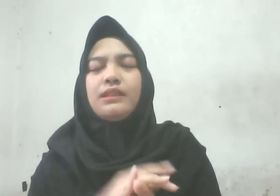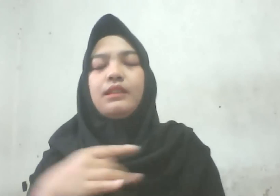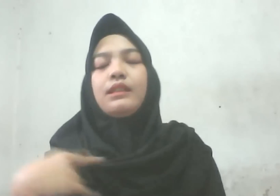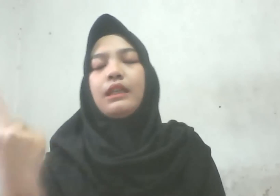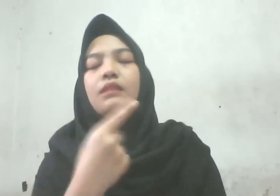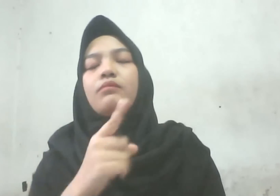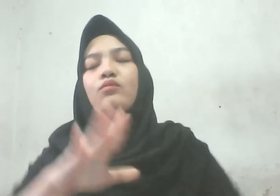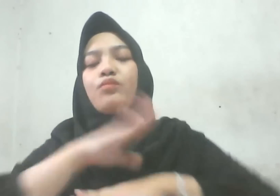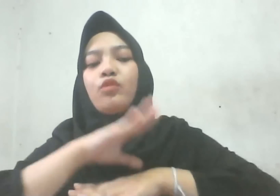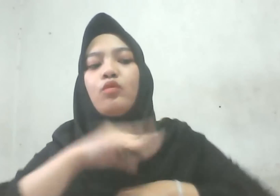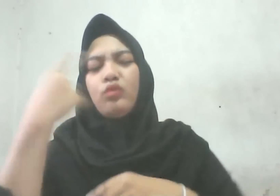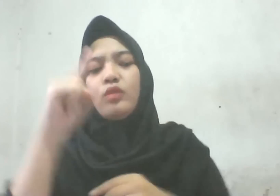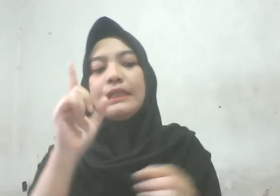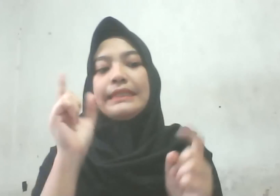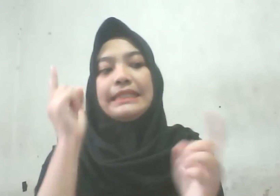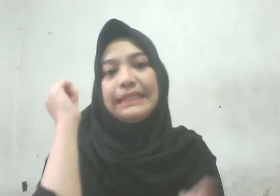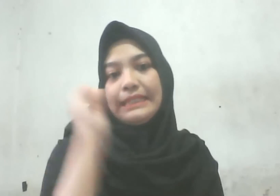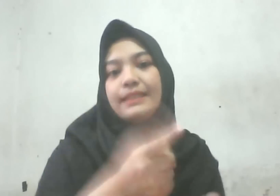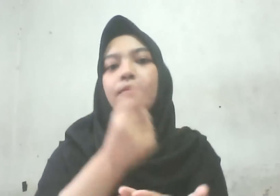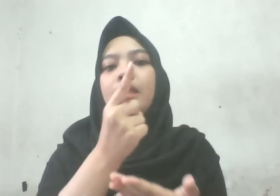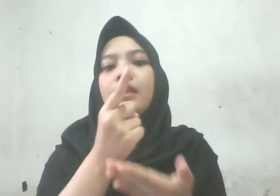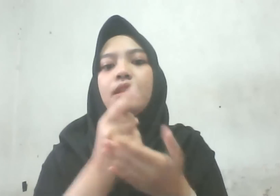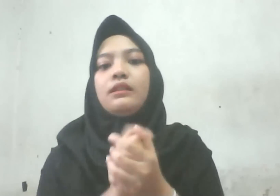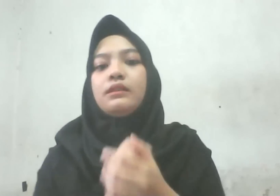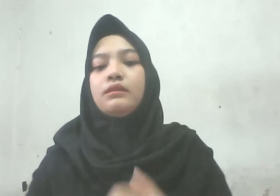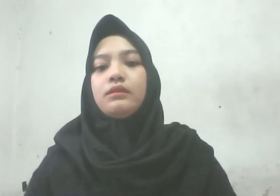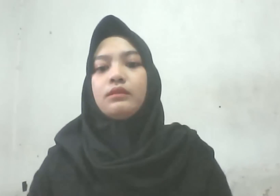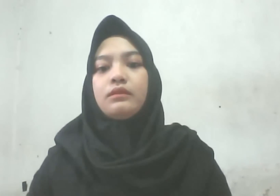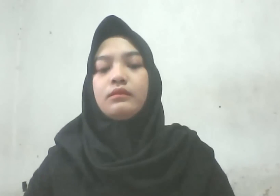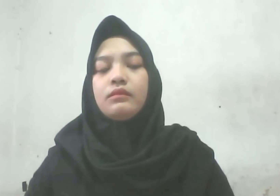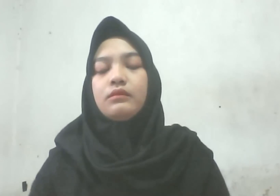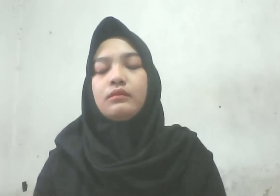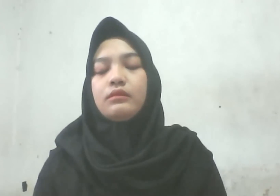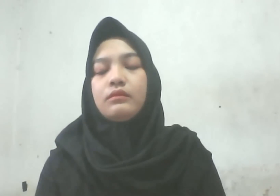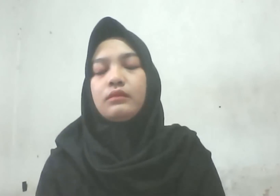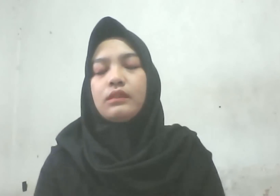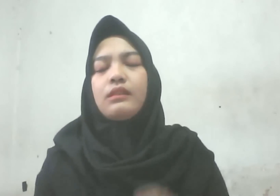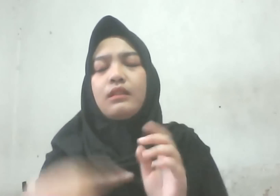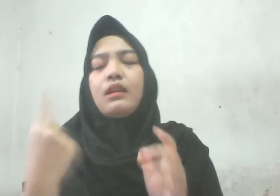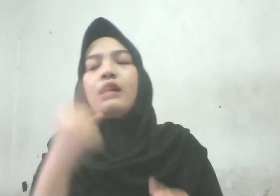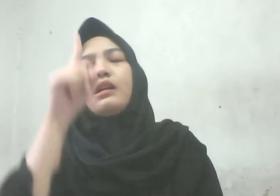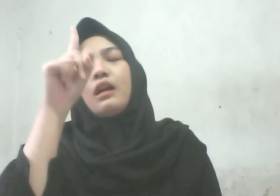response. So what I want to do is just very briefly talk through some kind of approaches that capture disability studies